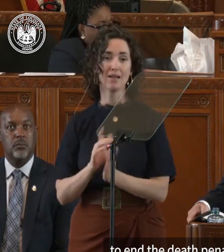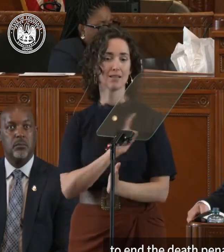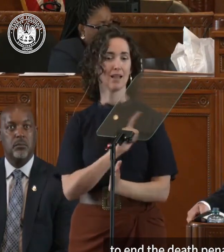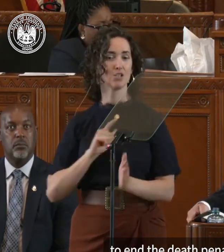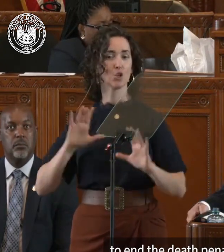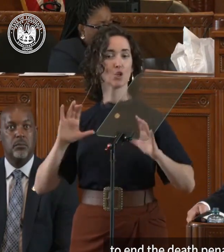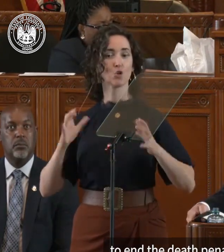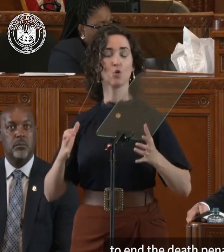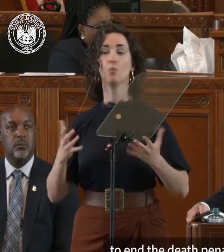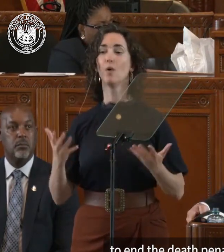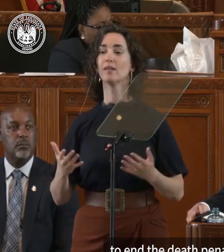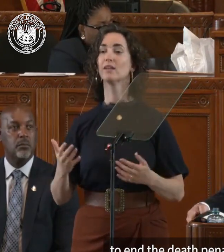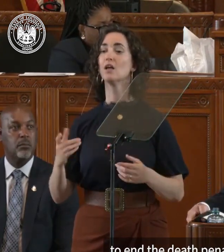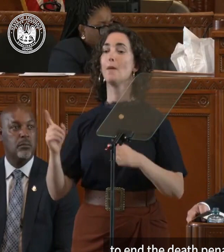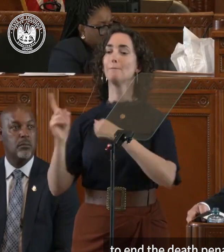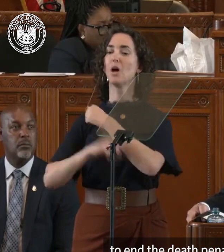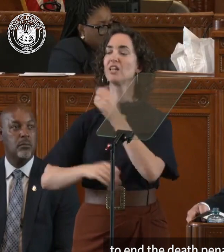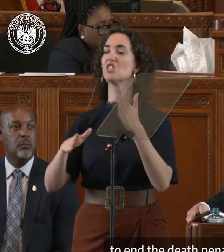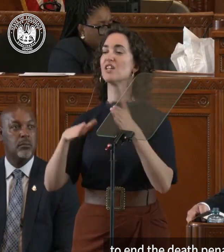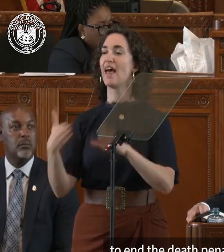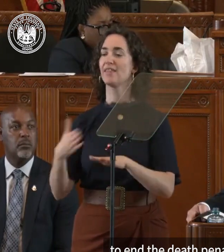legislature to end the death penalty in Louisiana.